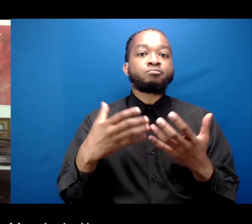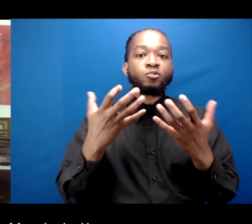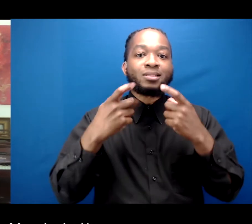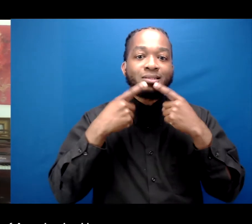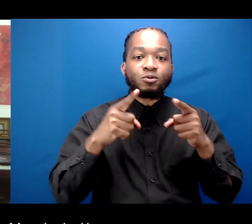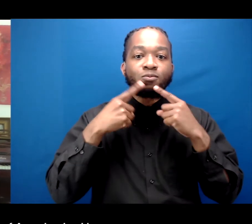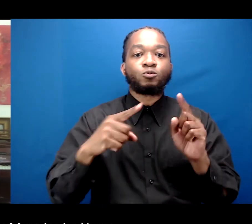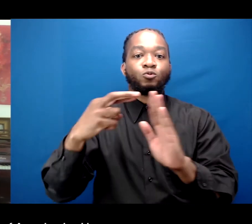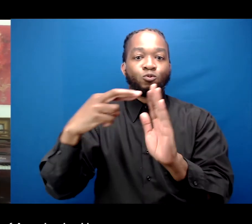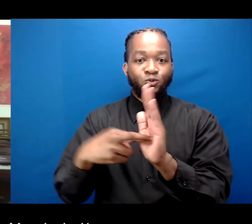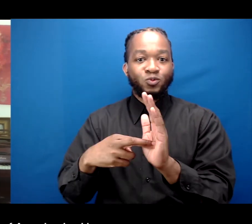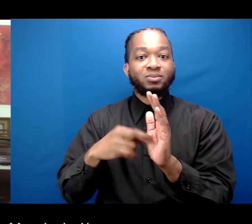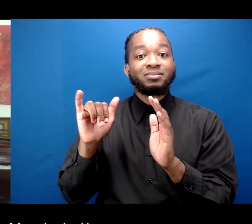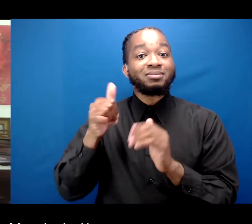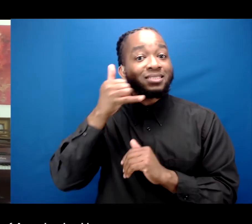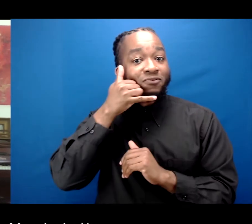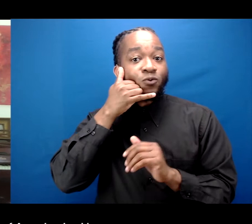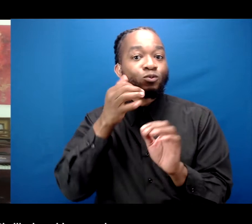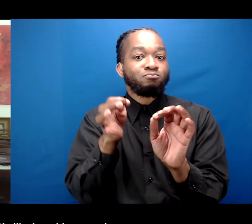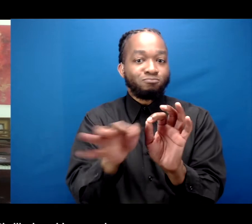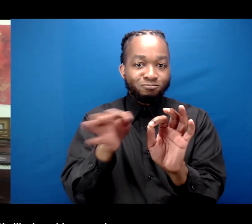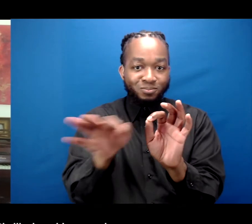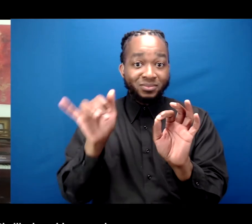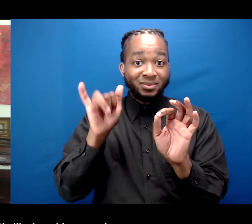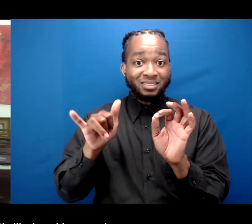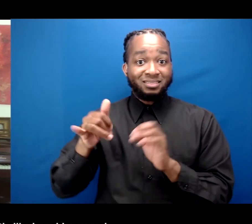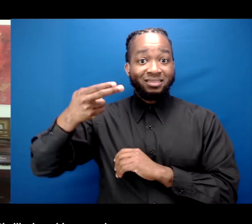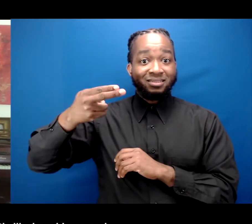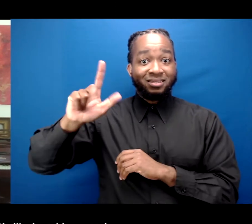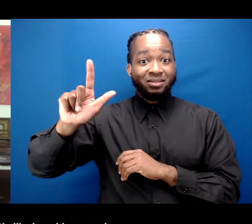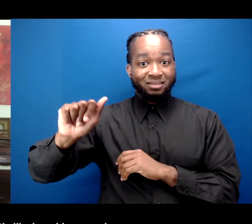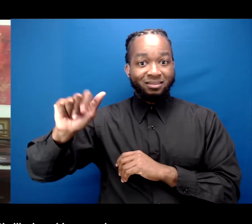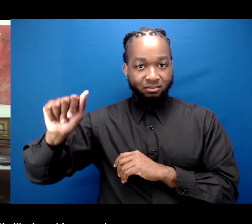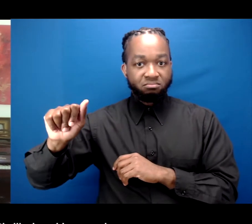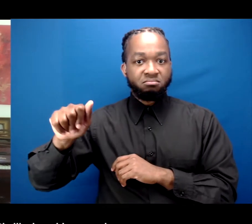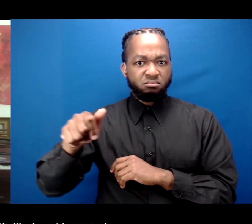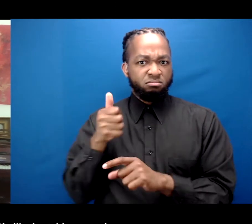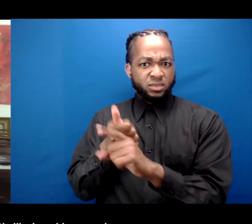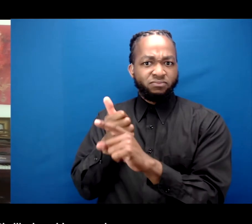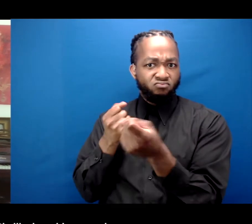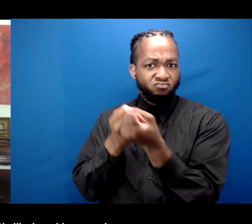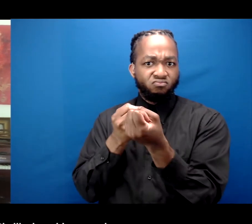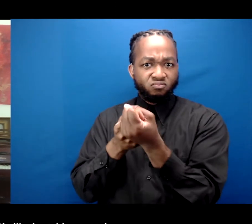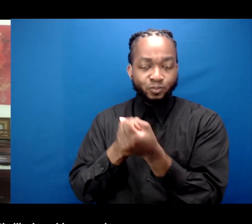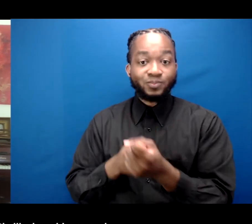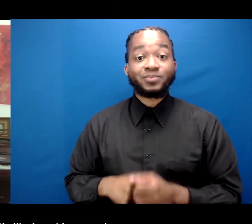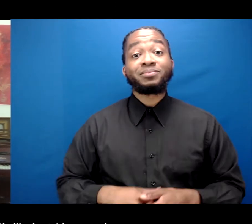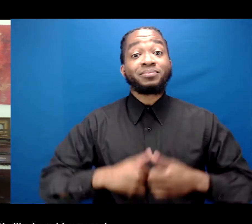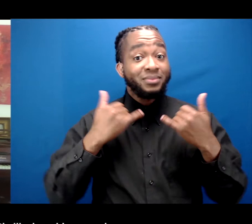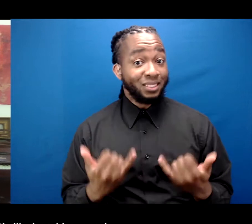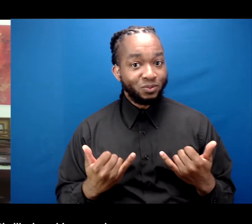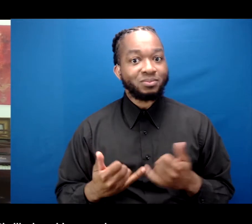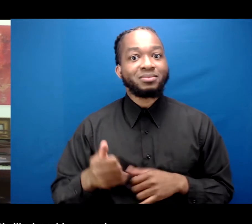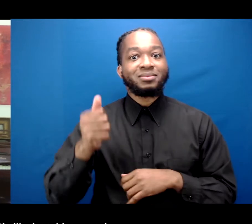of America had been advocating for. Now, 16 years later, I'm thrilled and honored to be invited